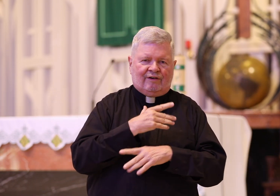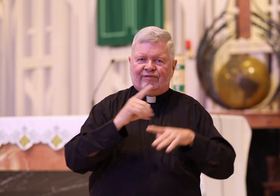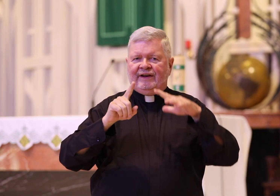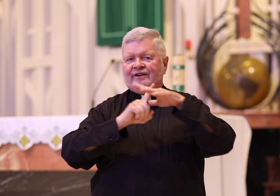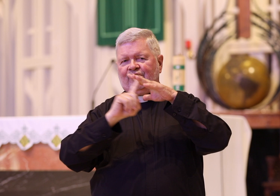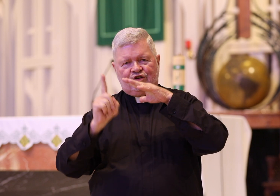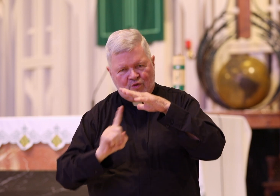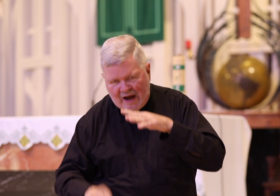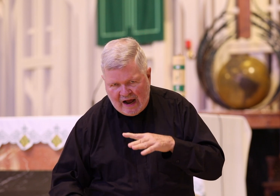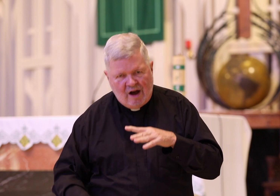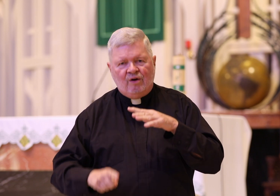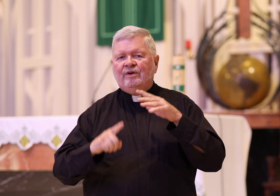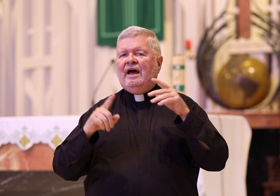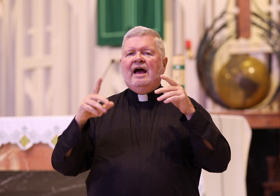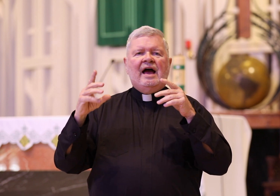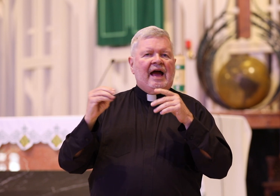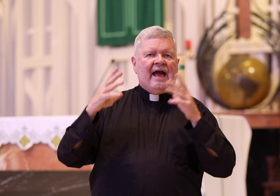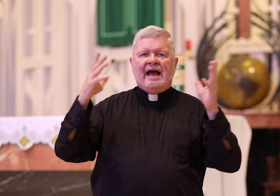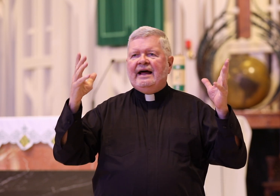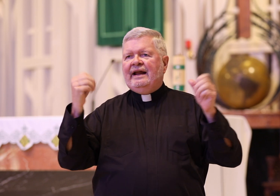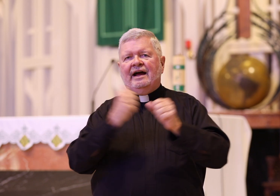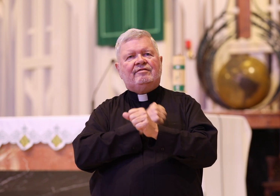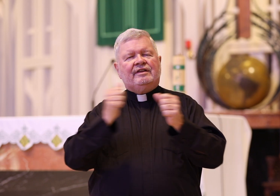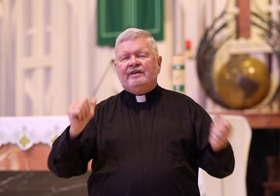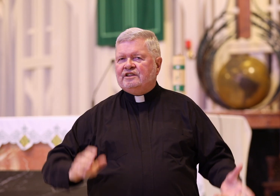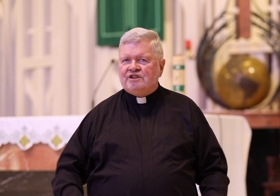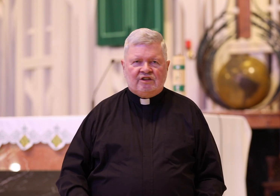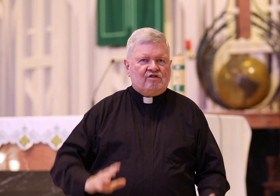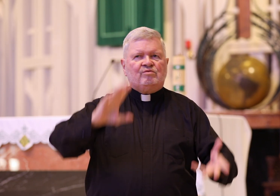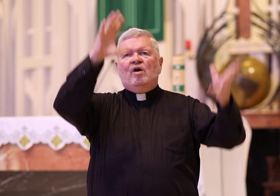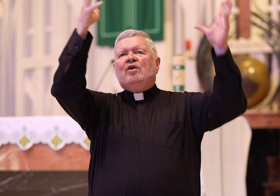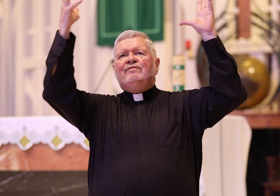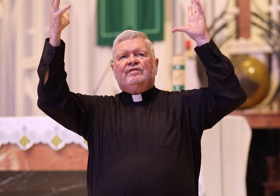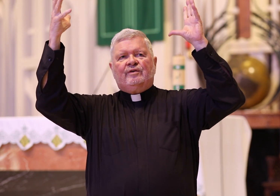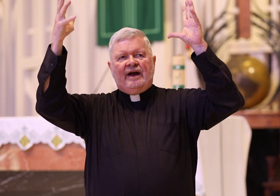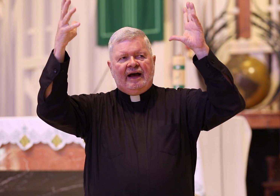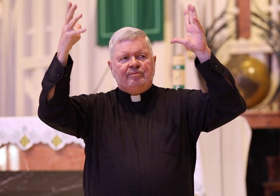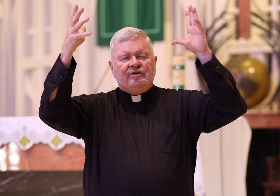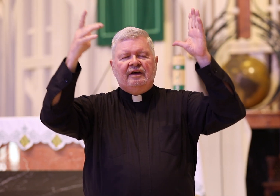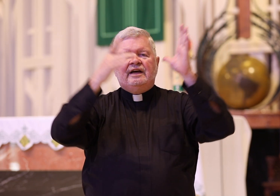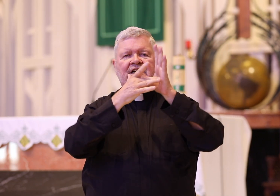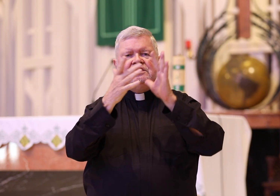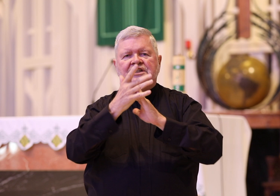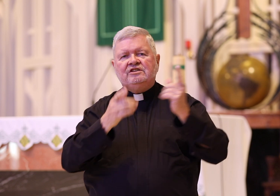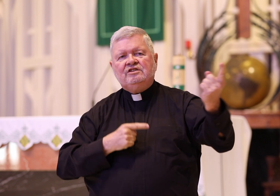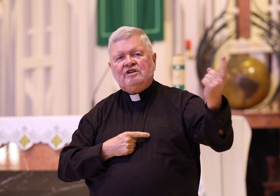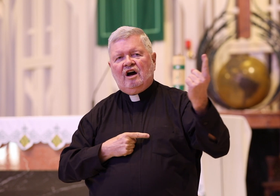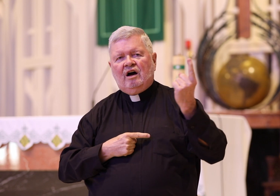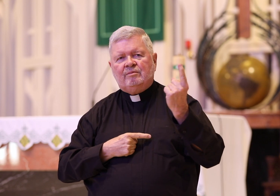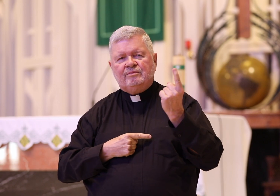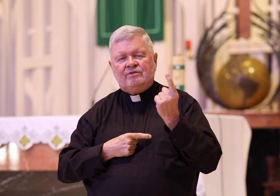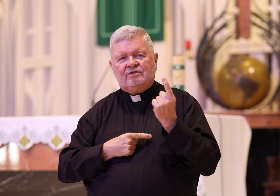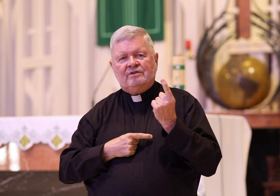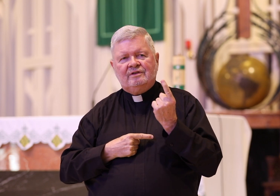afraid they're going to drown, and everything's just thrown up for grabs. And Jesus comes,